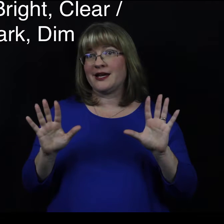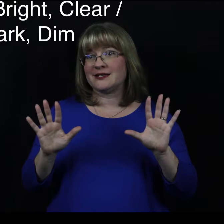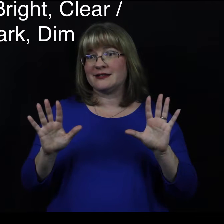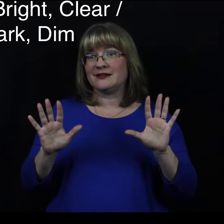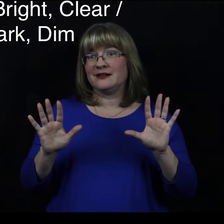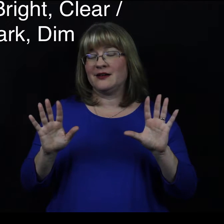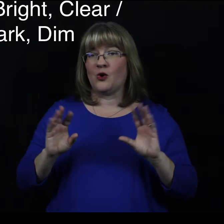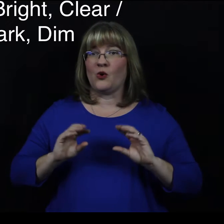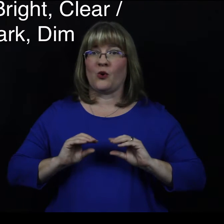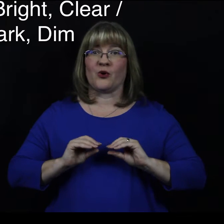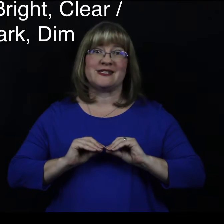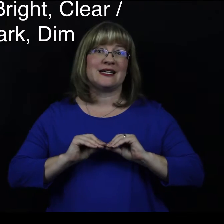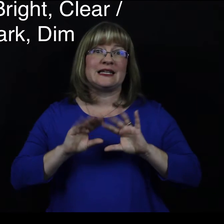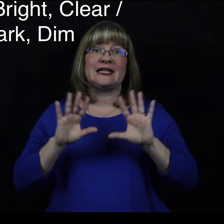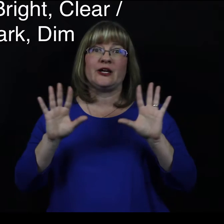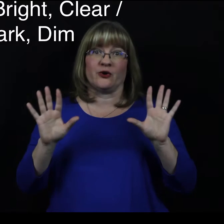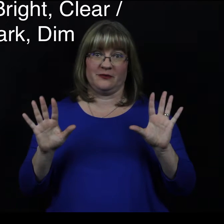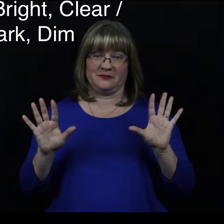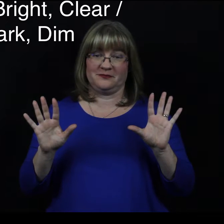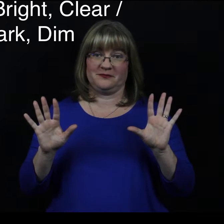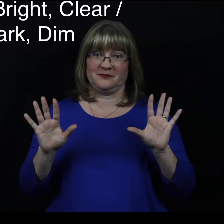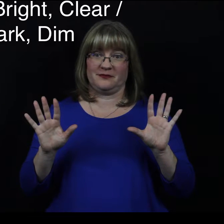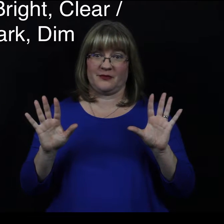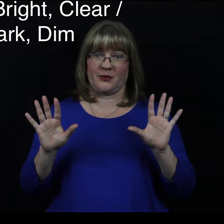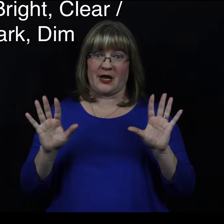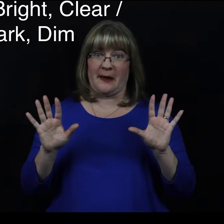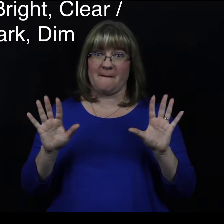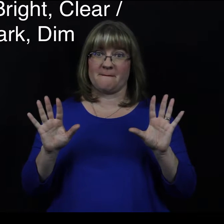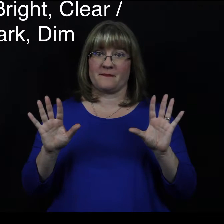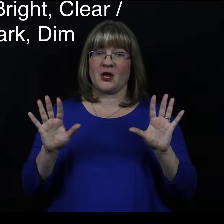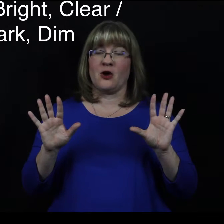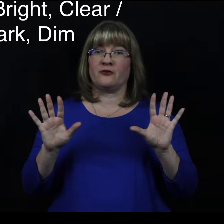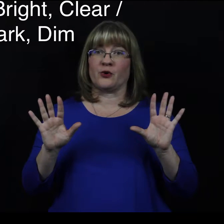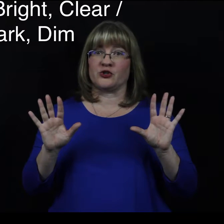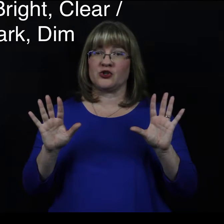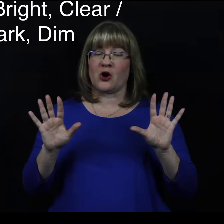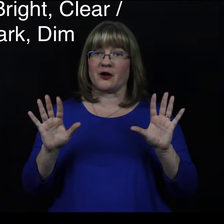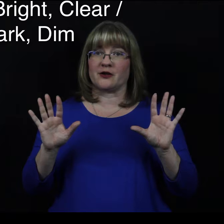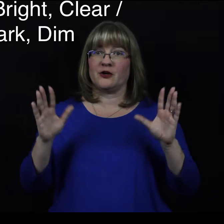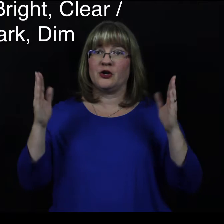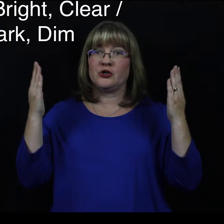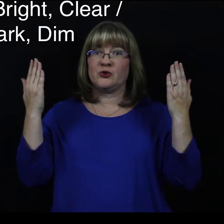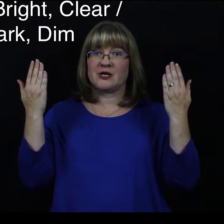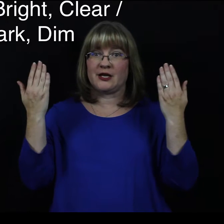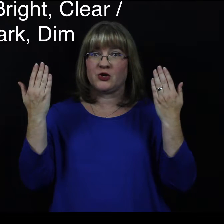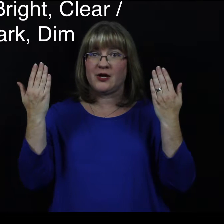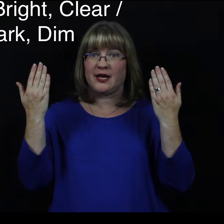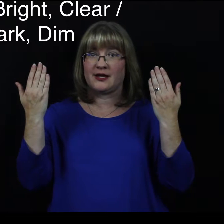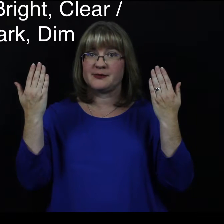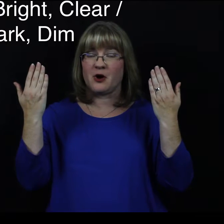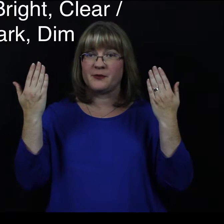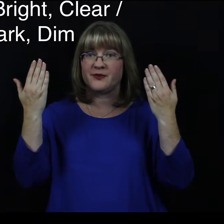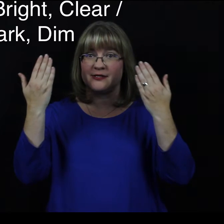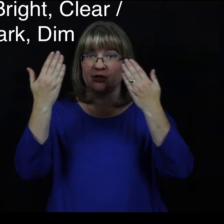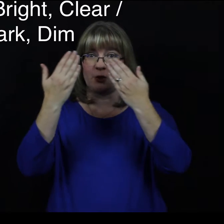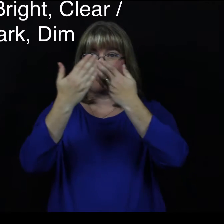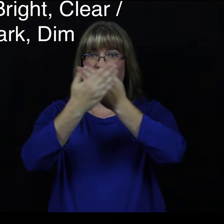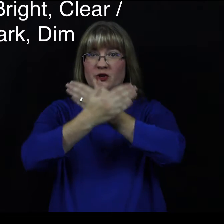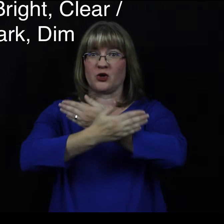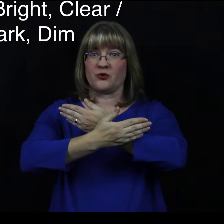bright, or it's clear. Okay, for dark, you take your hands, palms facing you, and they're going to go in